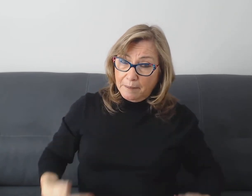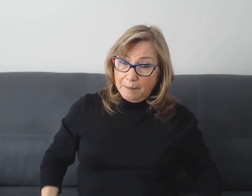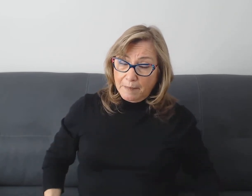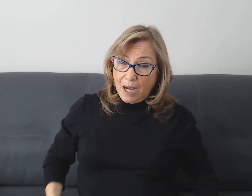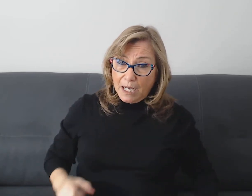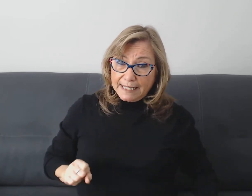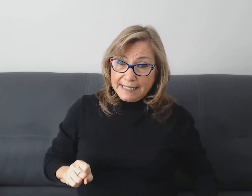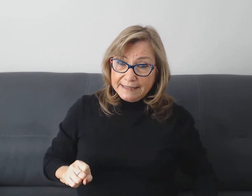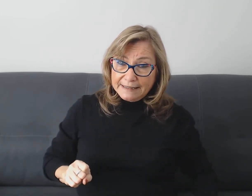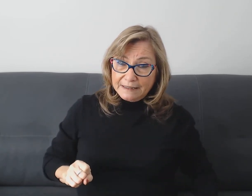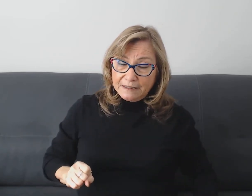Next family.